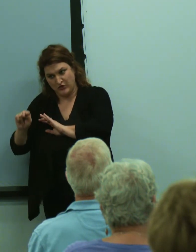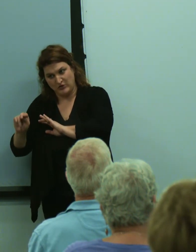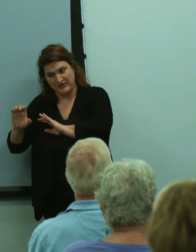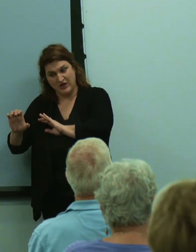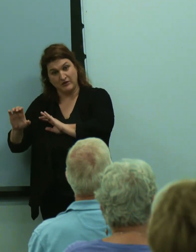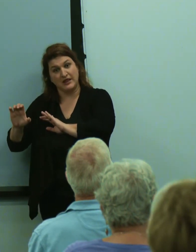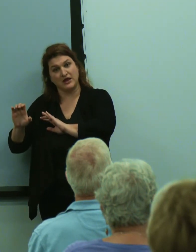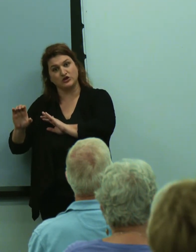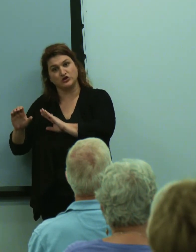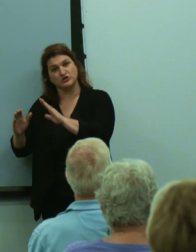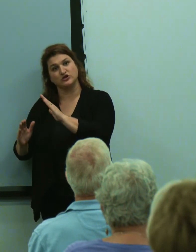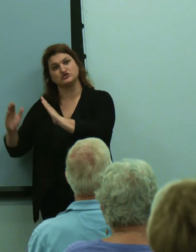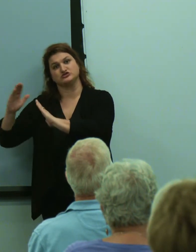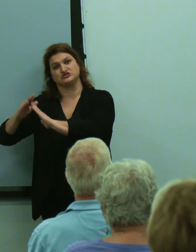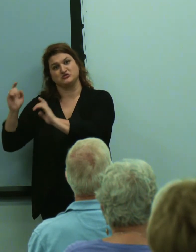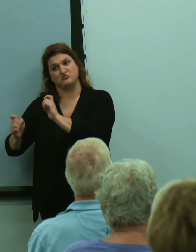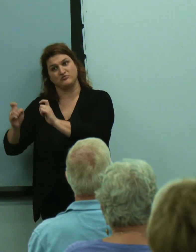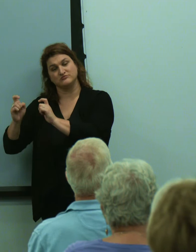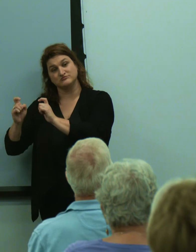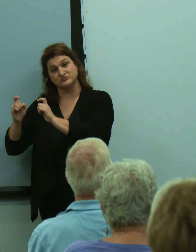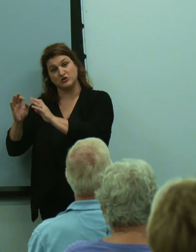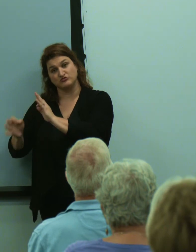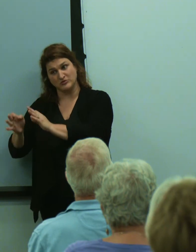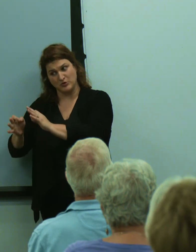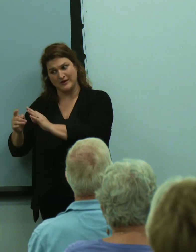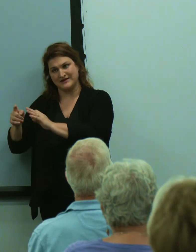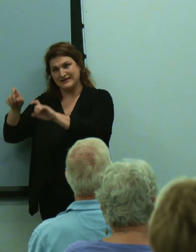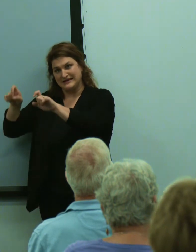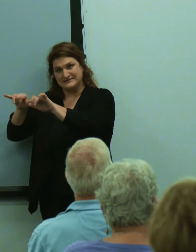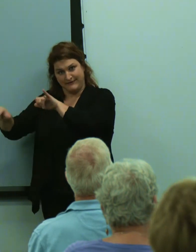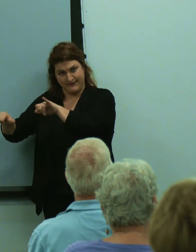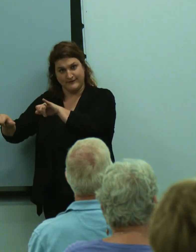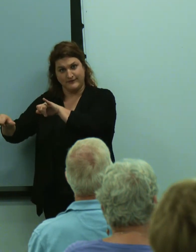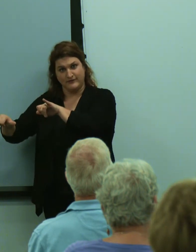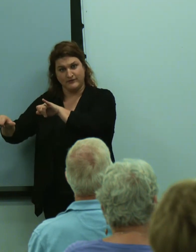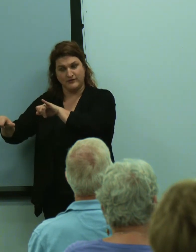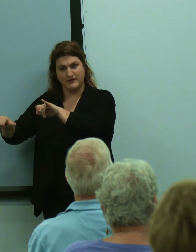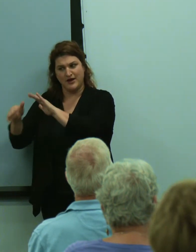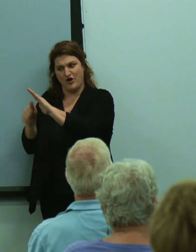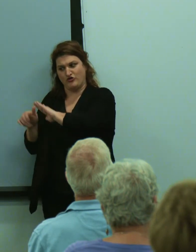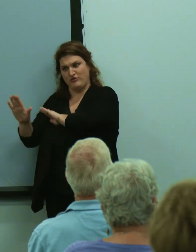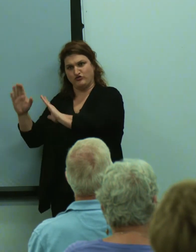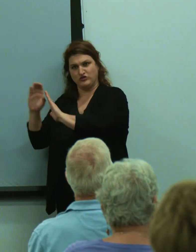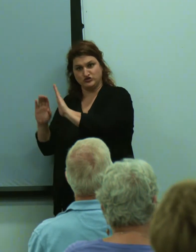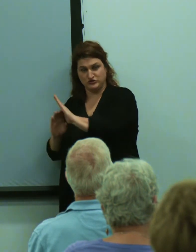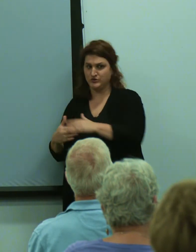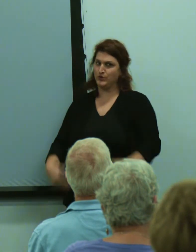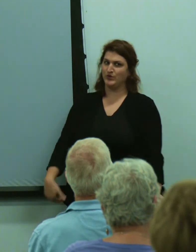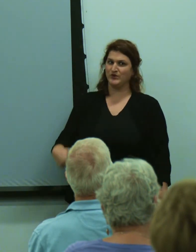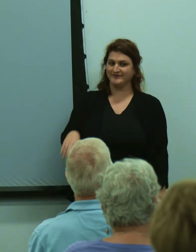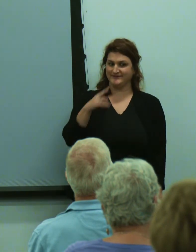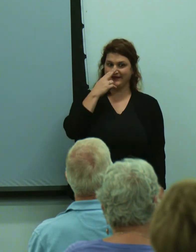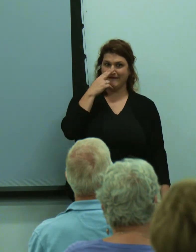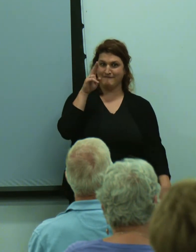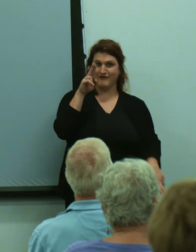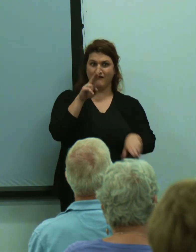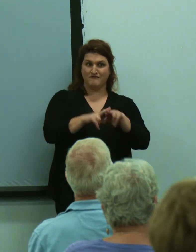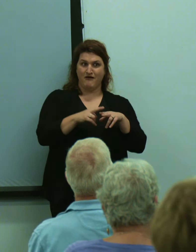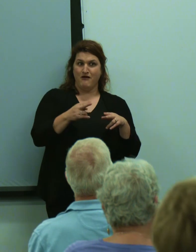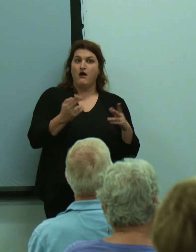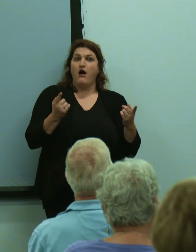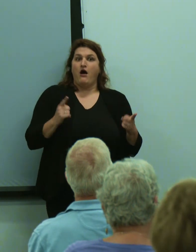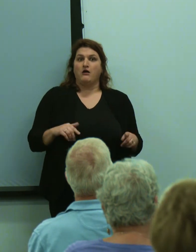Court be upheld when they drew maps under their state constitution. So there's a lot of fun ahead, a lot of reasons to be